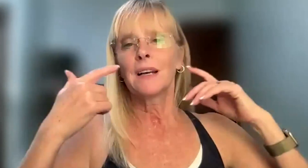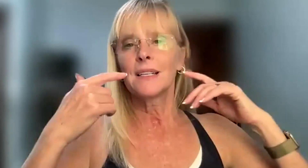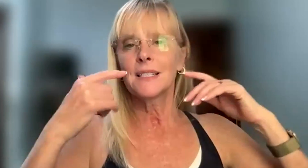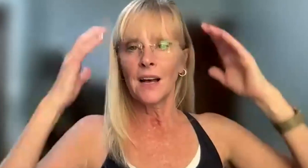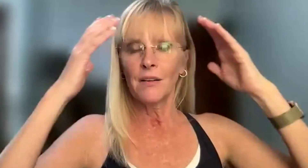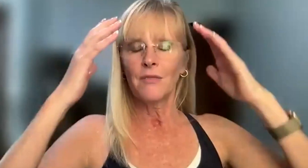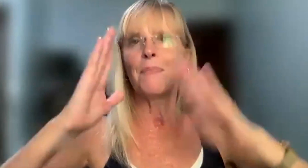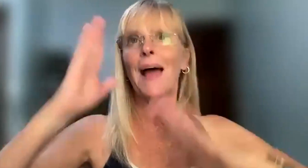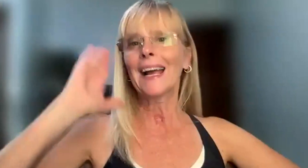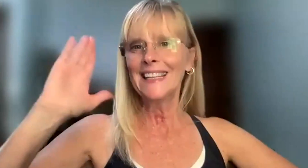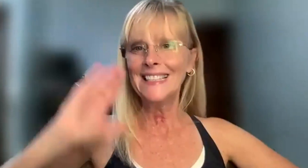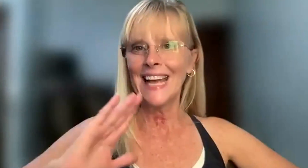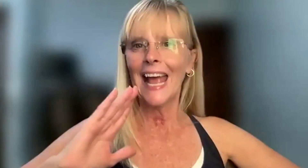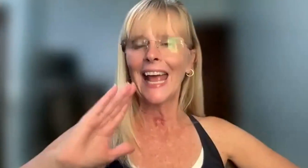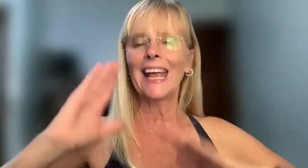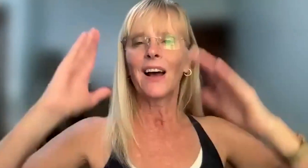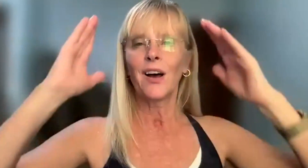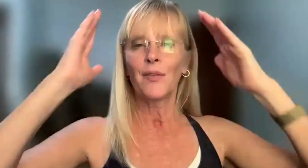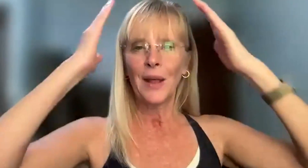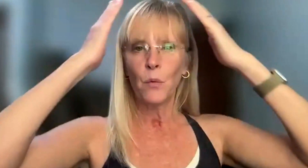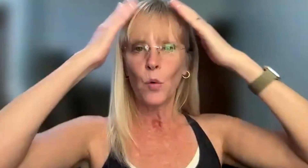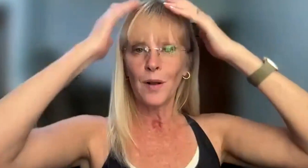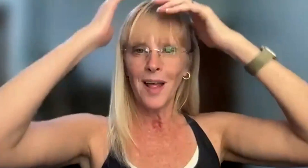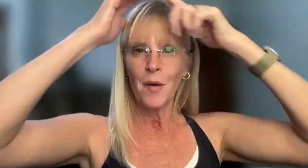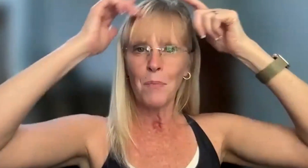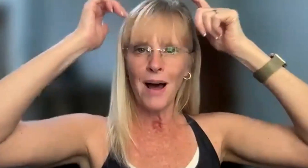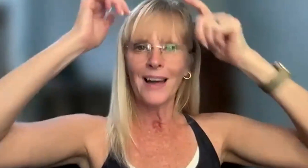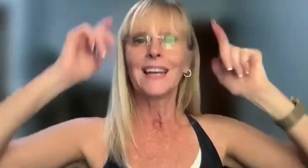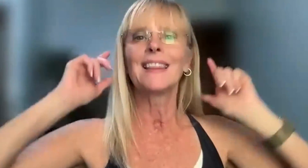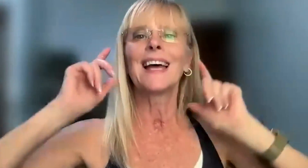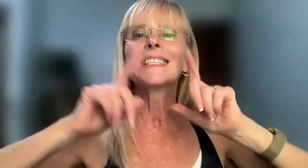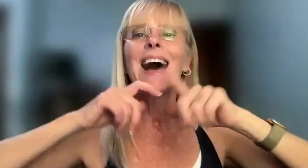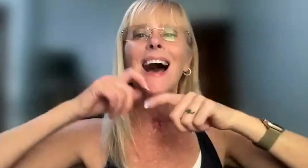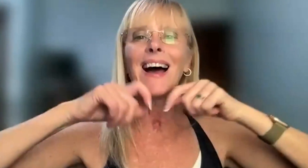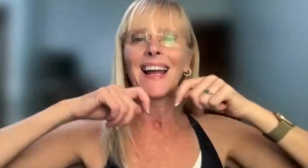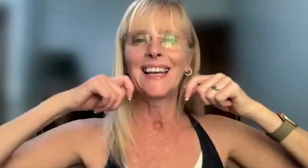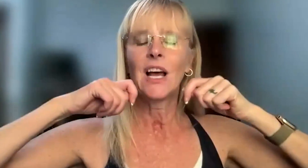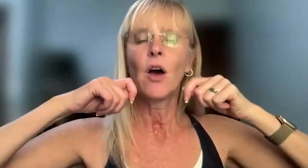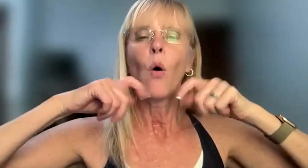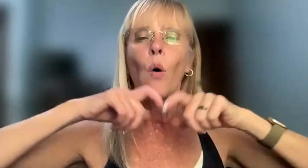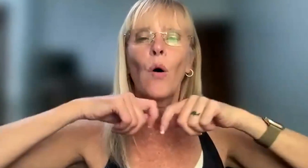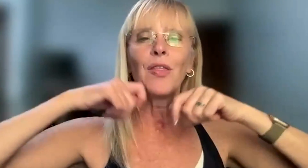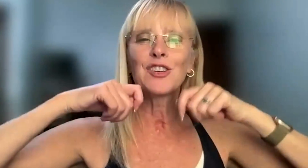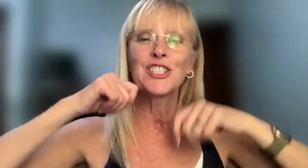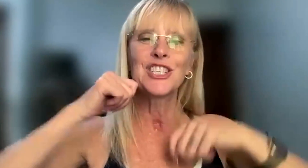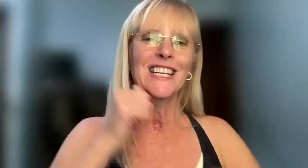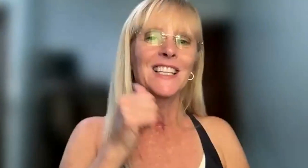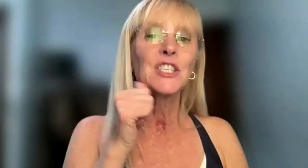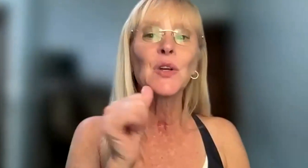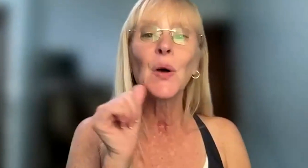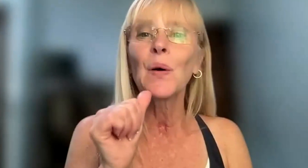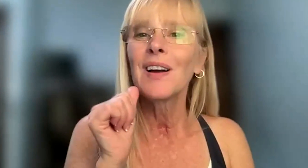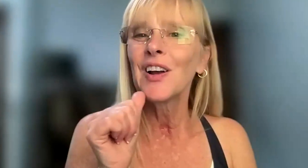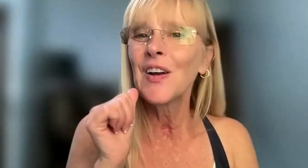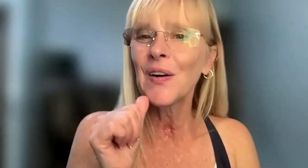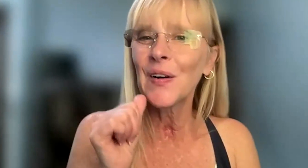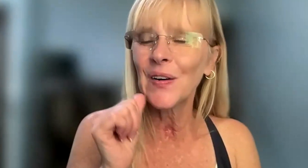because of back in the day, they wore the bonnet that tied on their chin. So